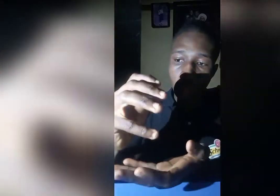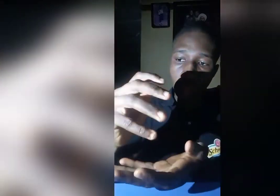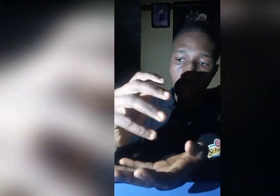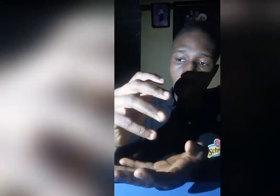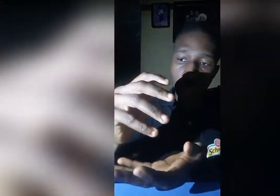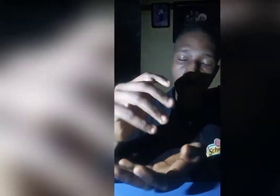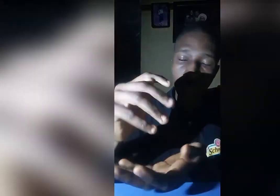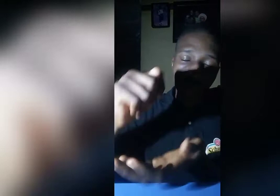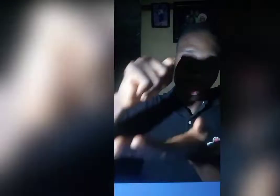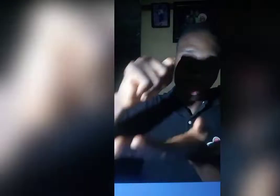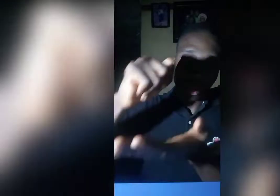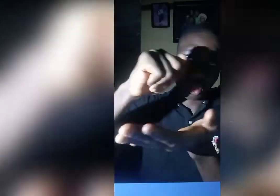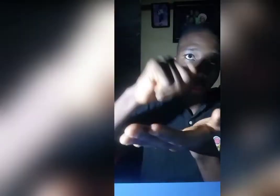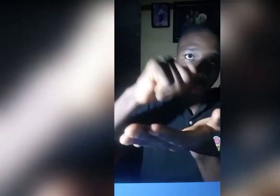987. 987.